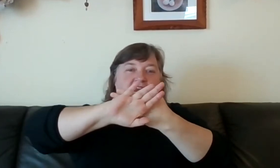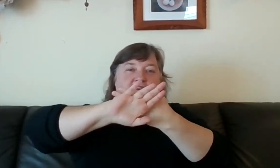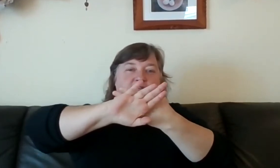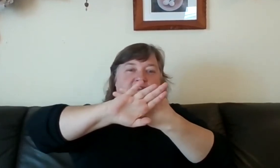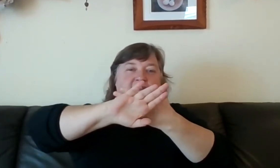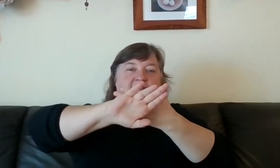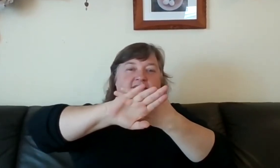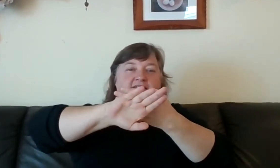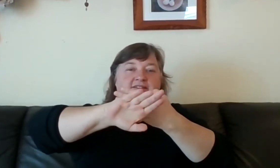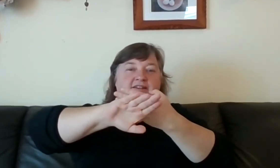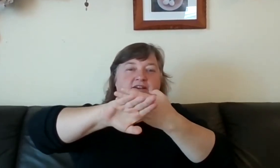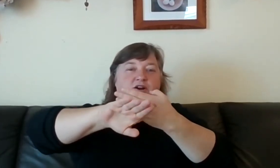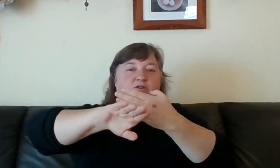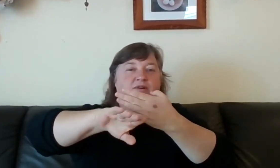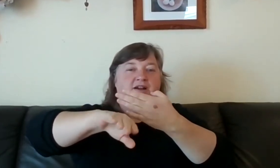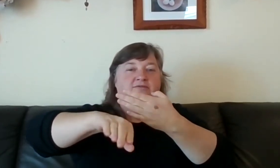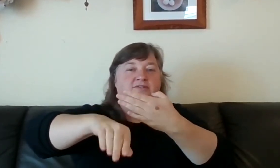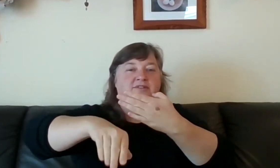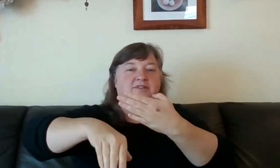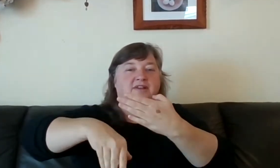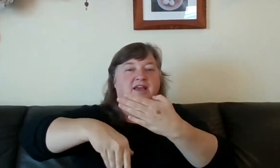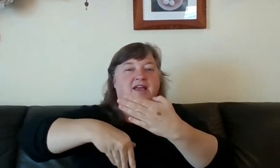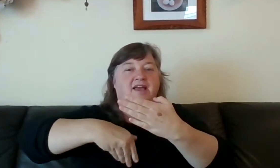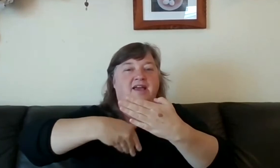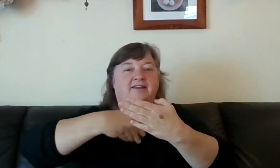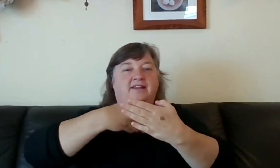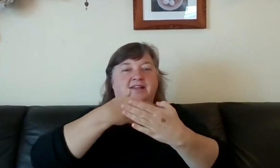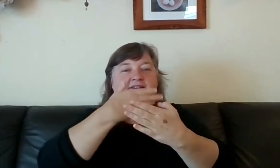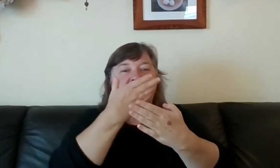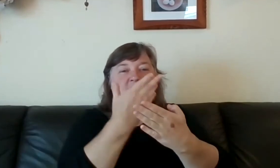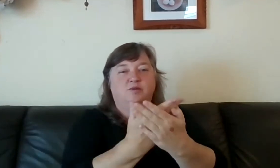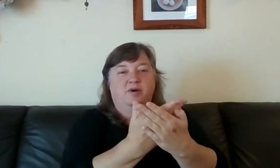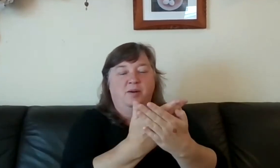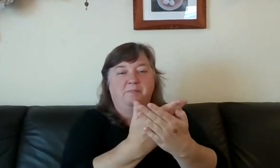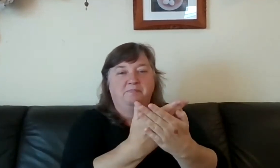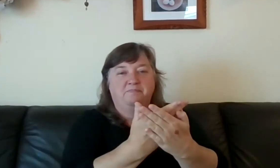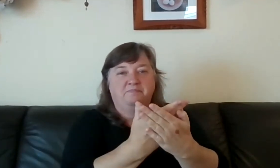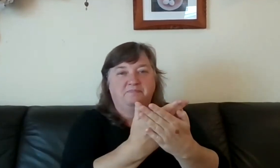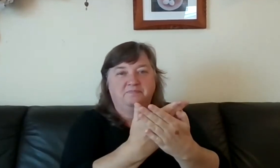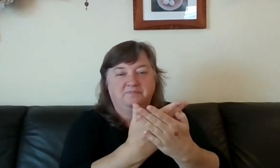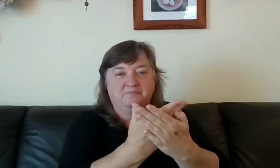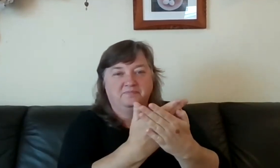and you take this around and land it in your palm.